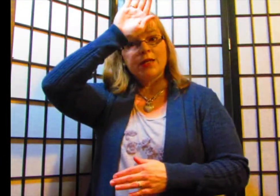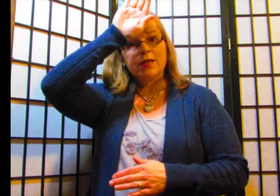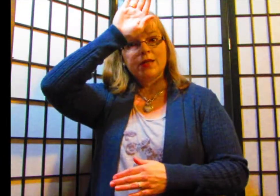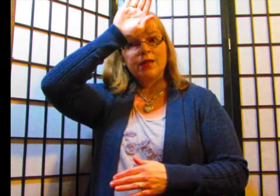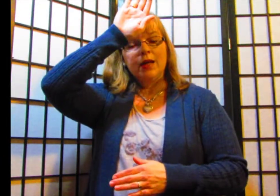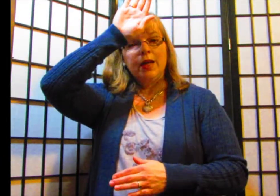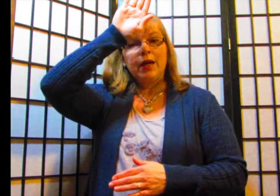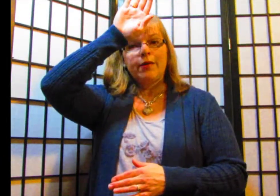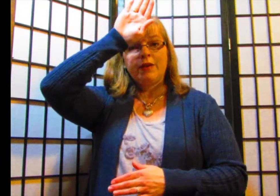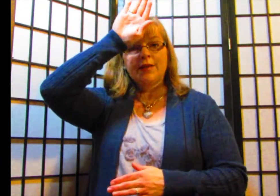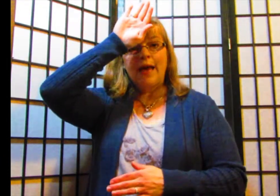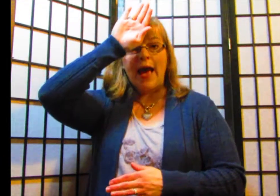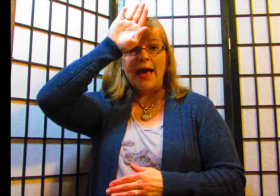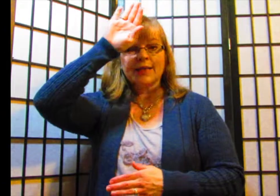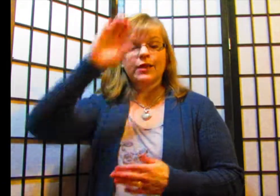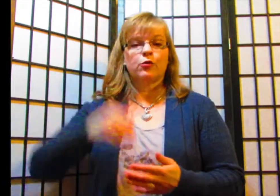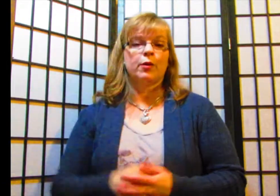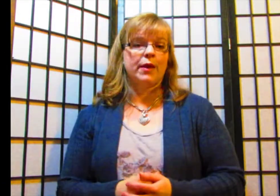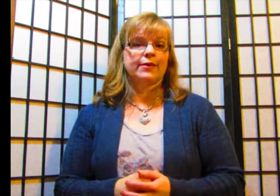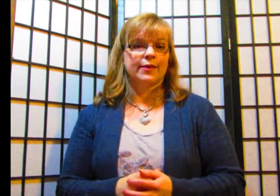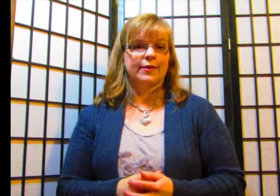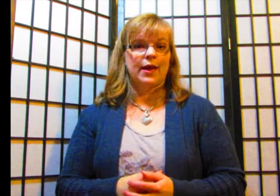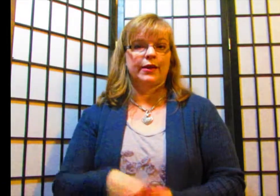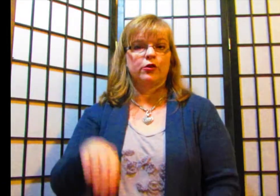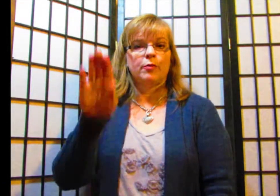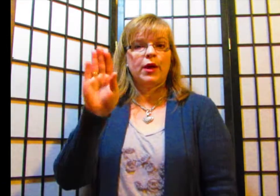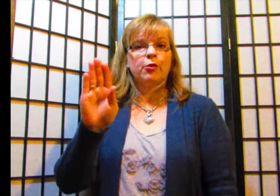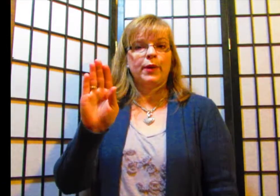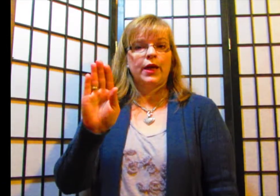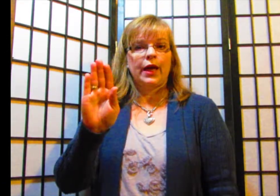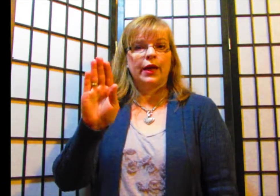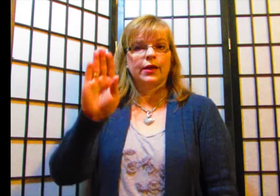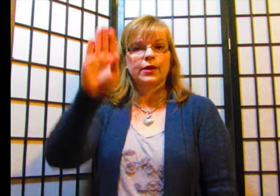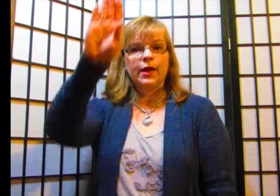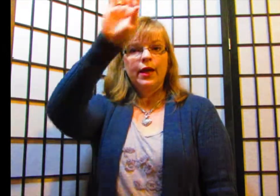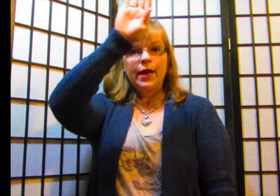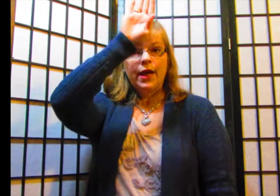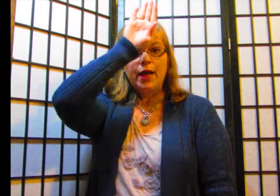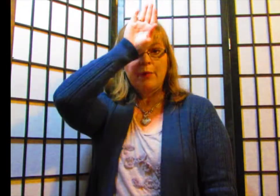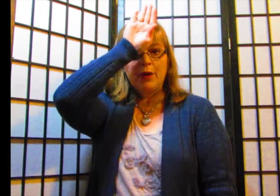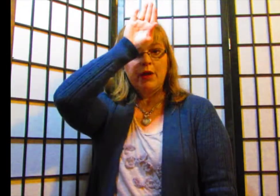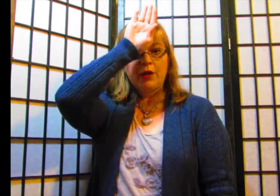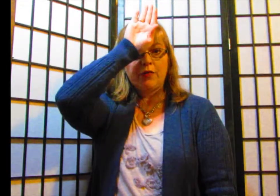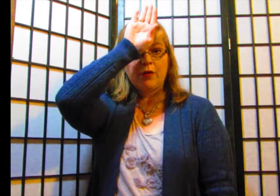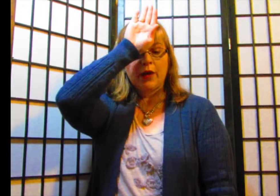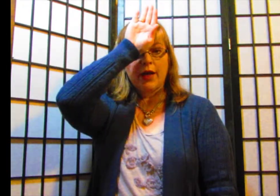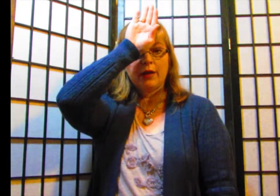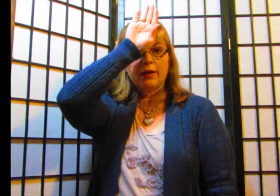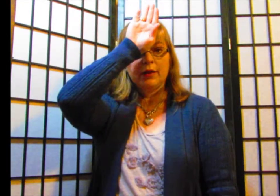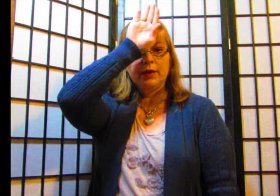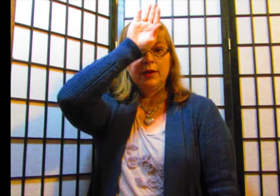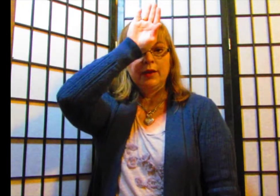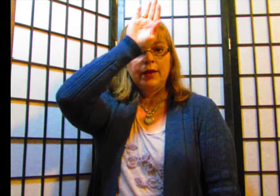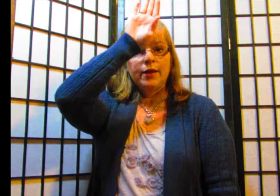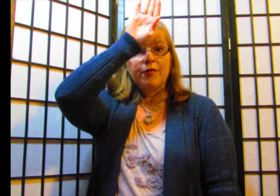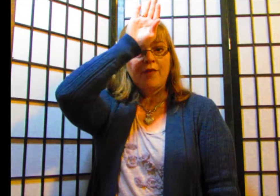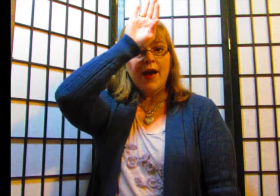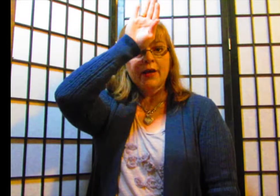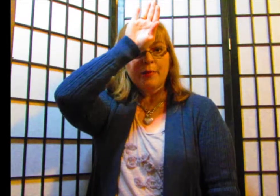front of this hat is what makes the sign. So make your B hand and put it on your forehead.